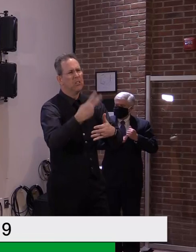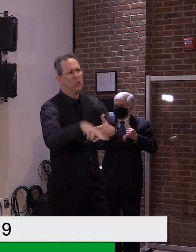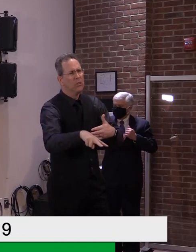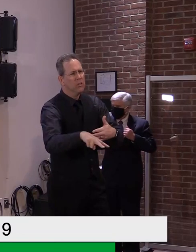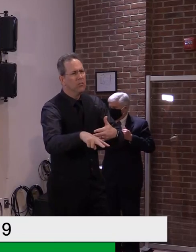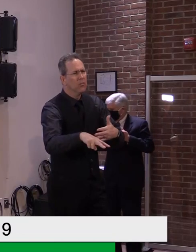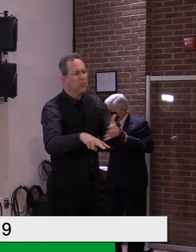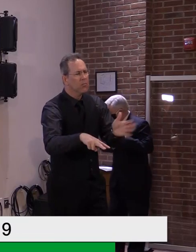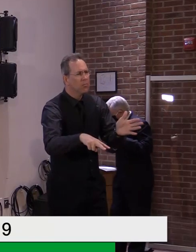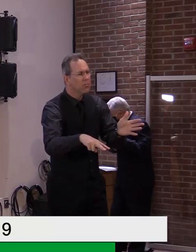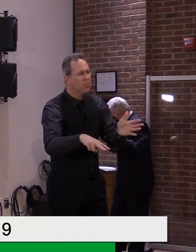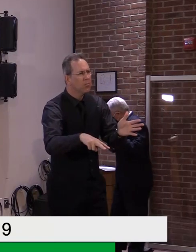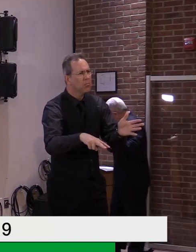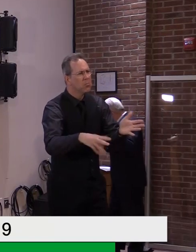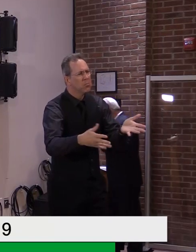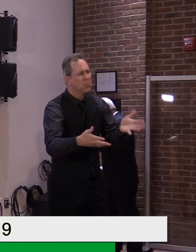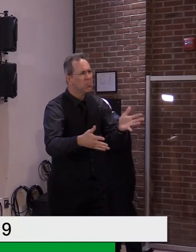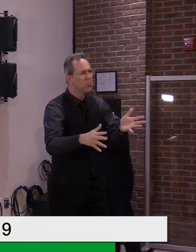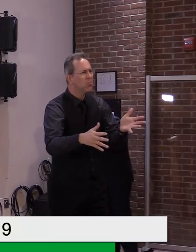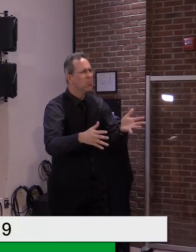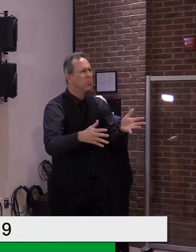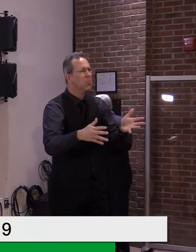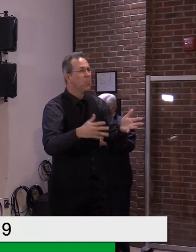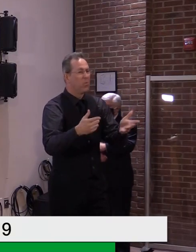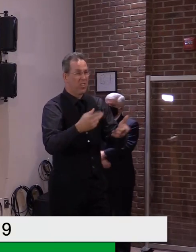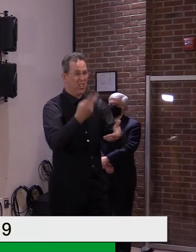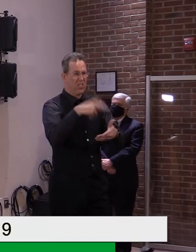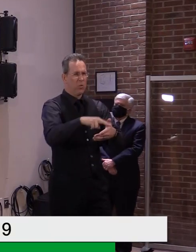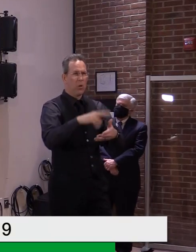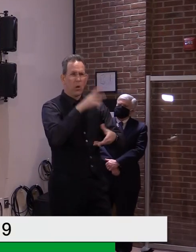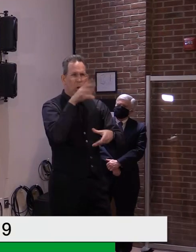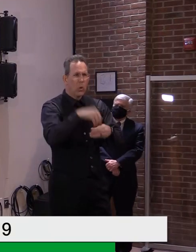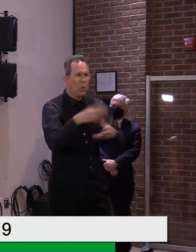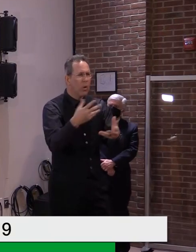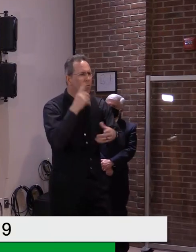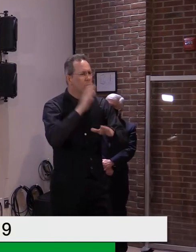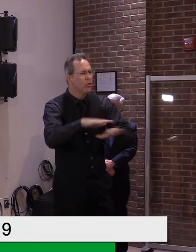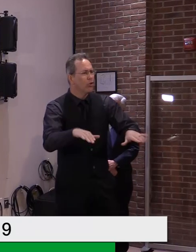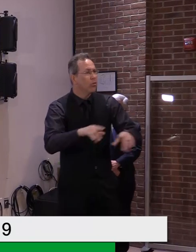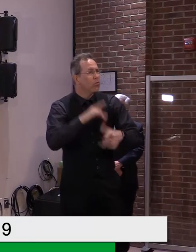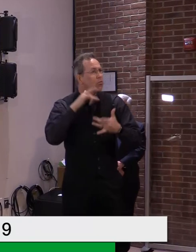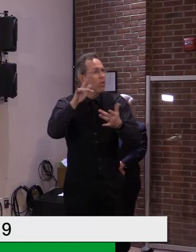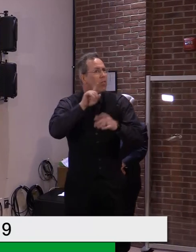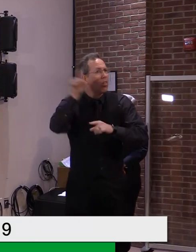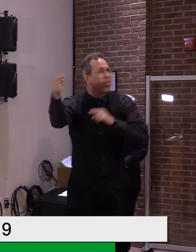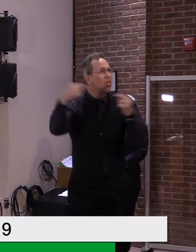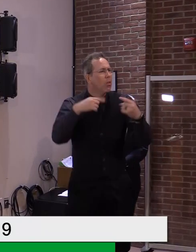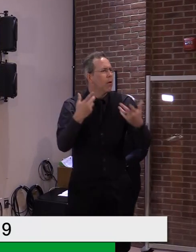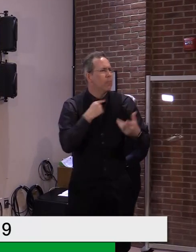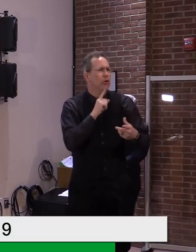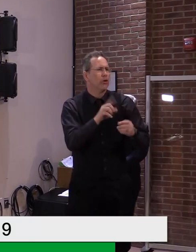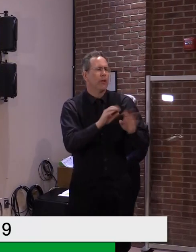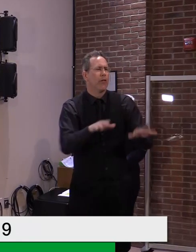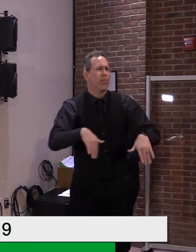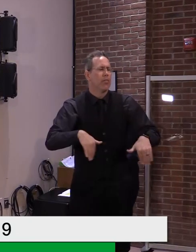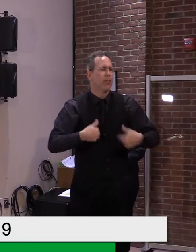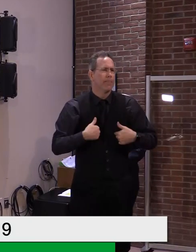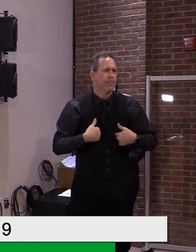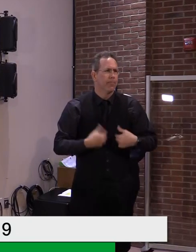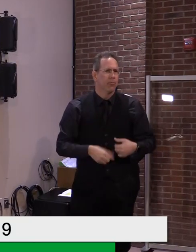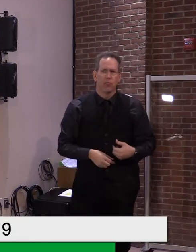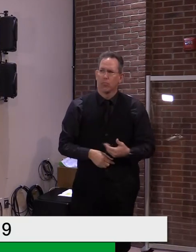So I'm not sure if that will be part of it or not, but this is about children under 10. Dr. Levine?